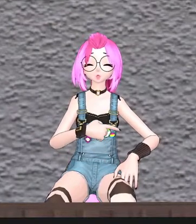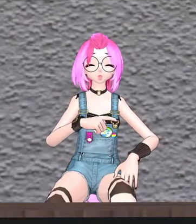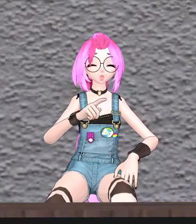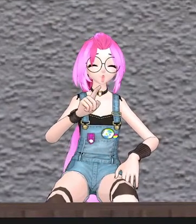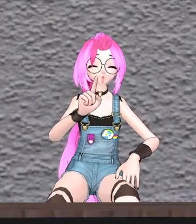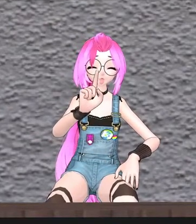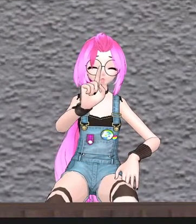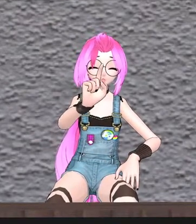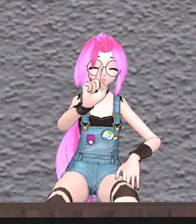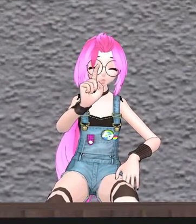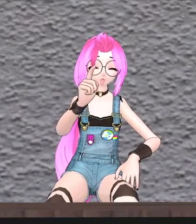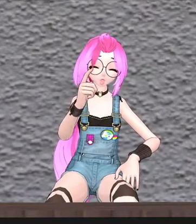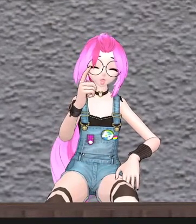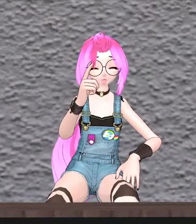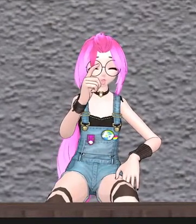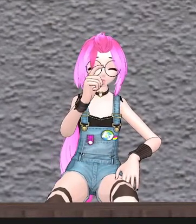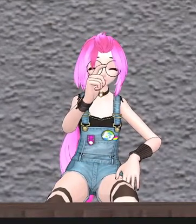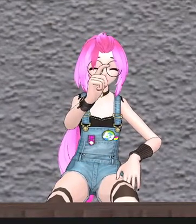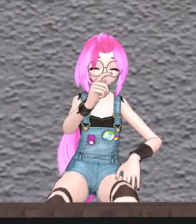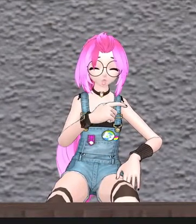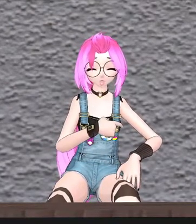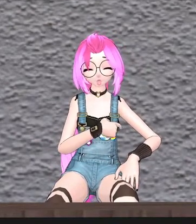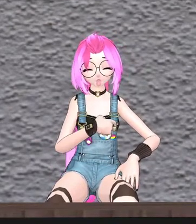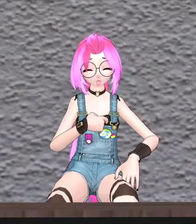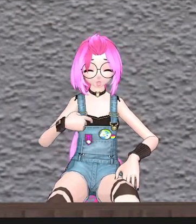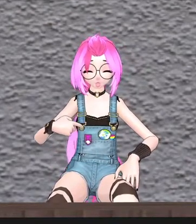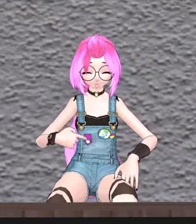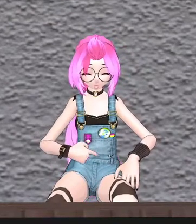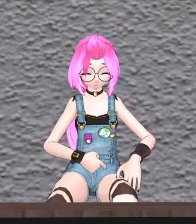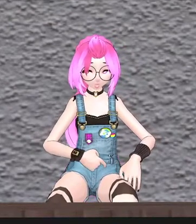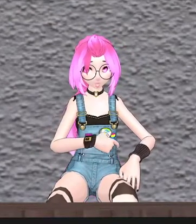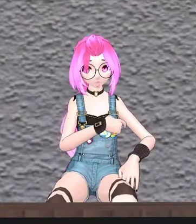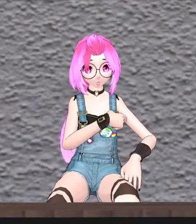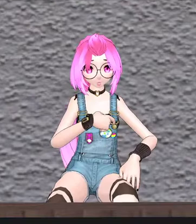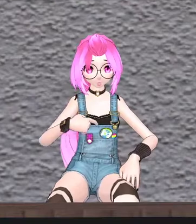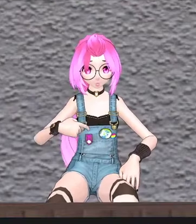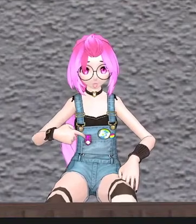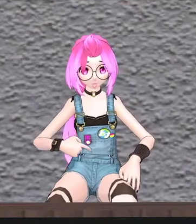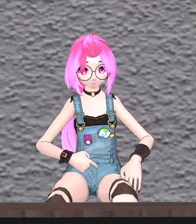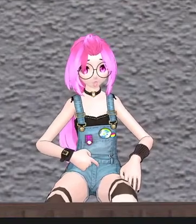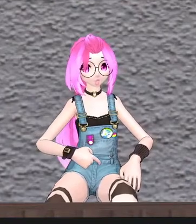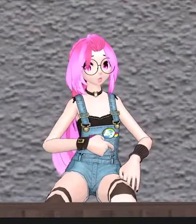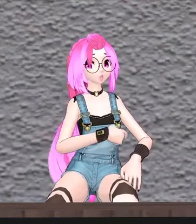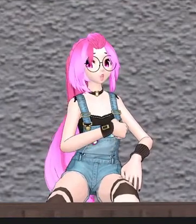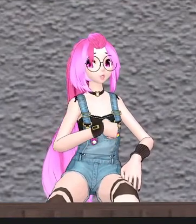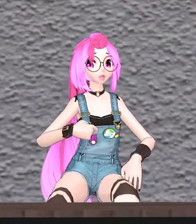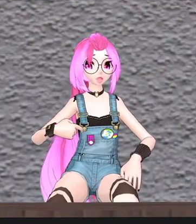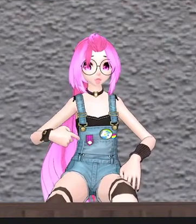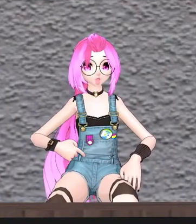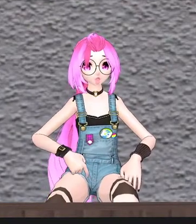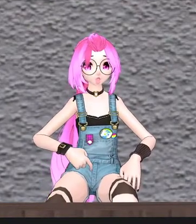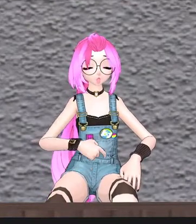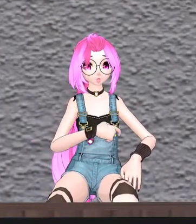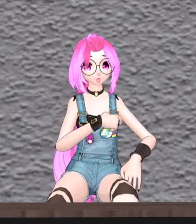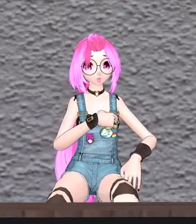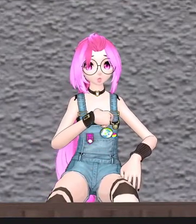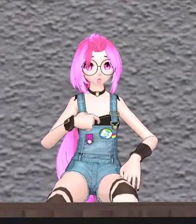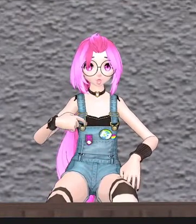shape. So with that, I've seen some people do an X hand, but honestly in VR, you can just do point your finger and you're going to outline